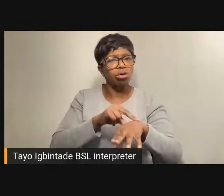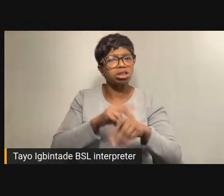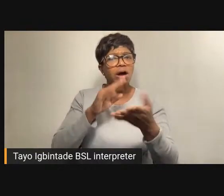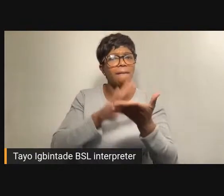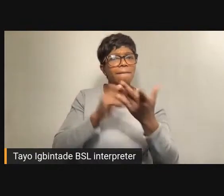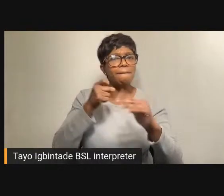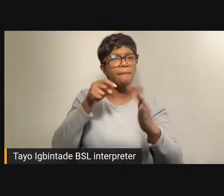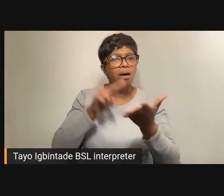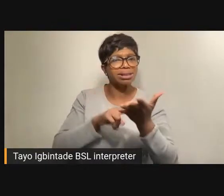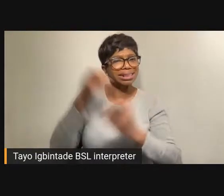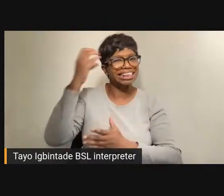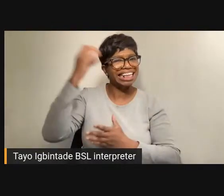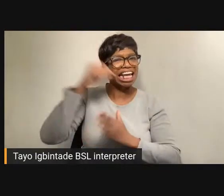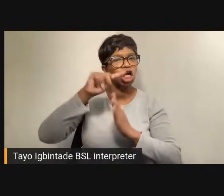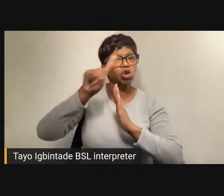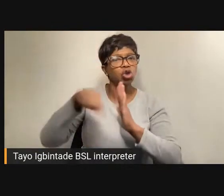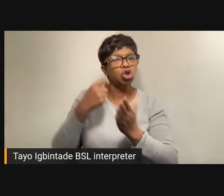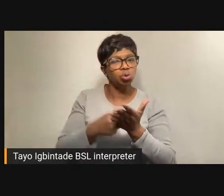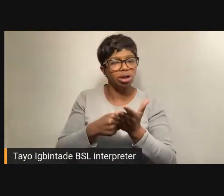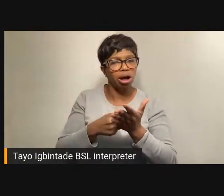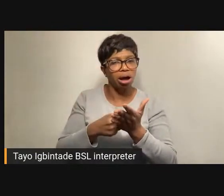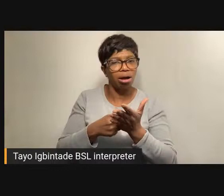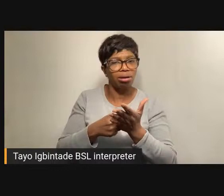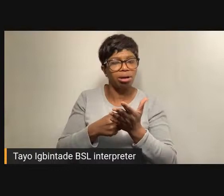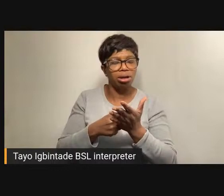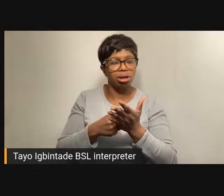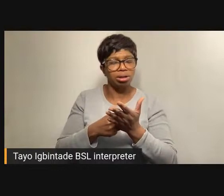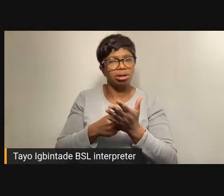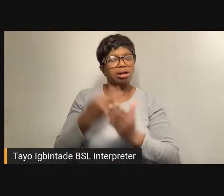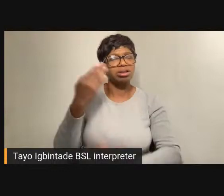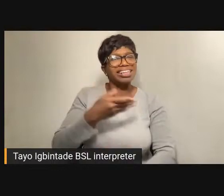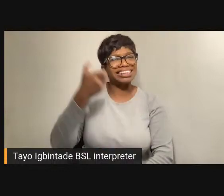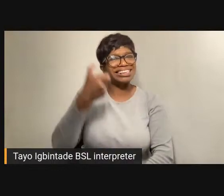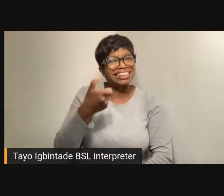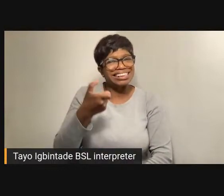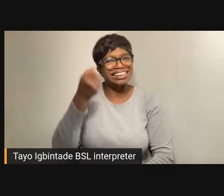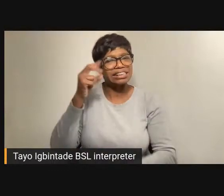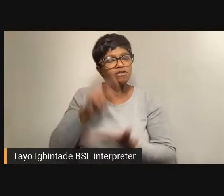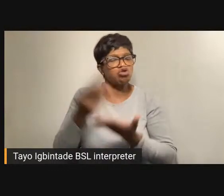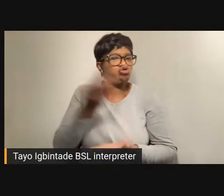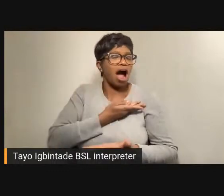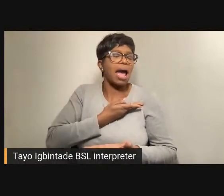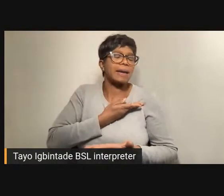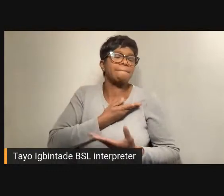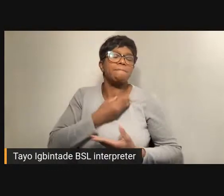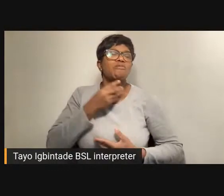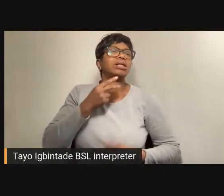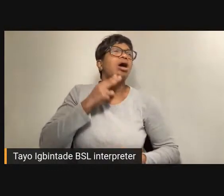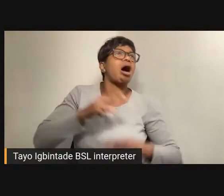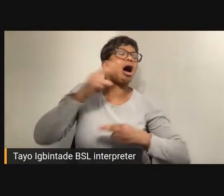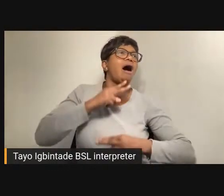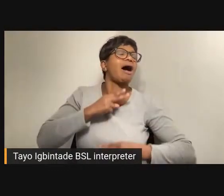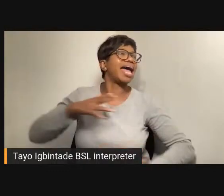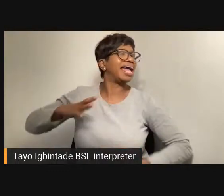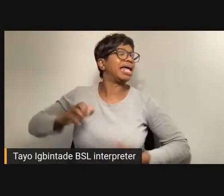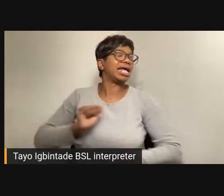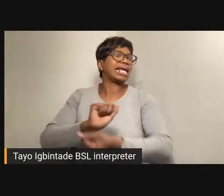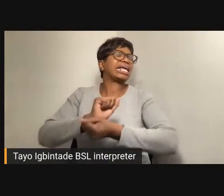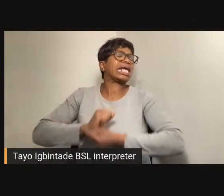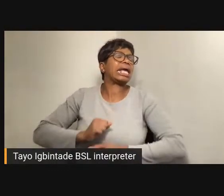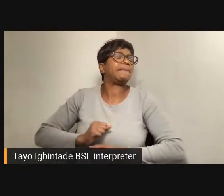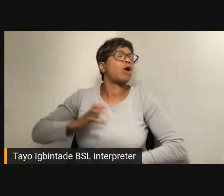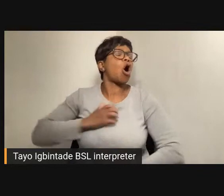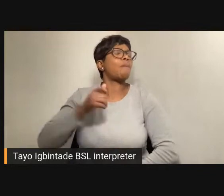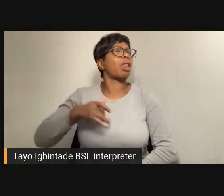alive are slogans and chants of the 1960s civil rights movements, chanted to remind the membership